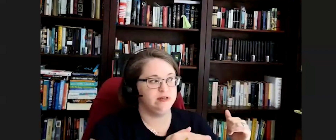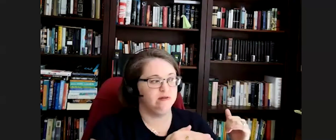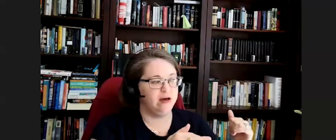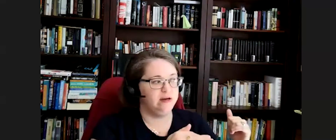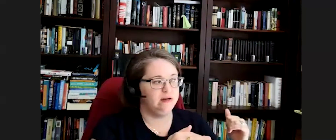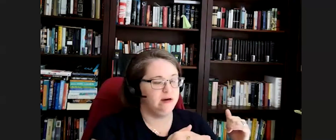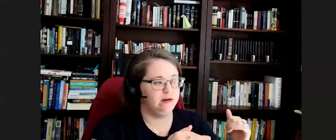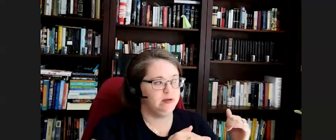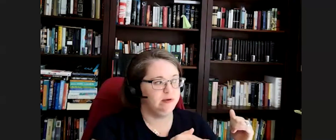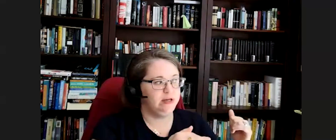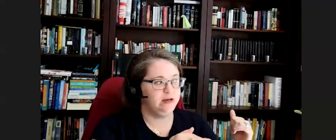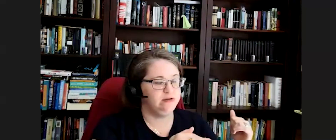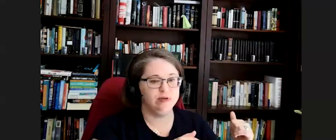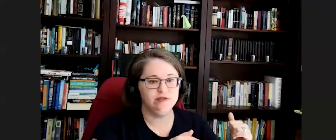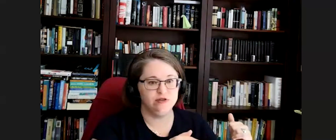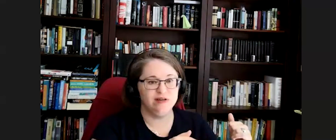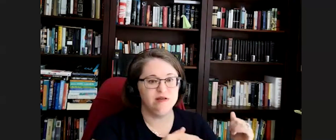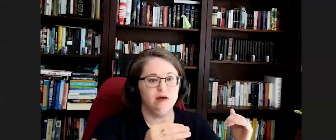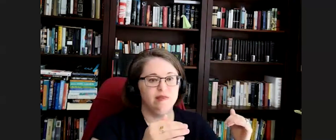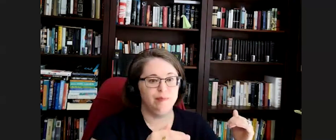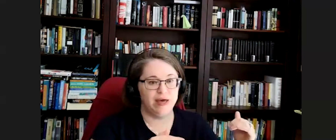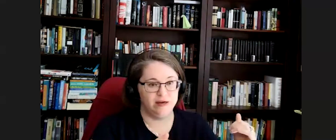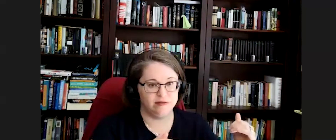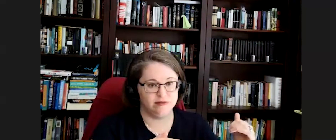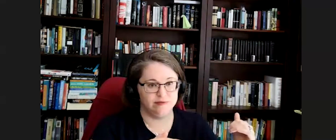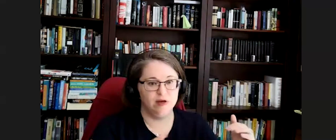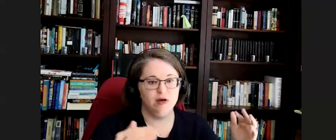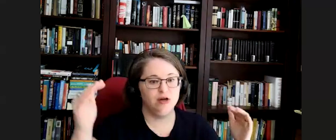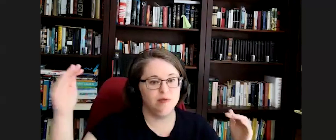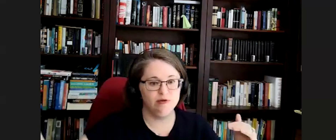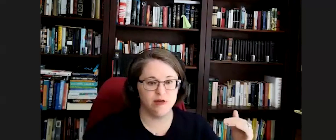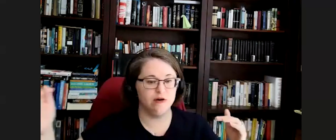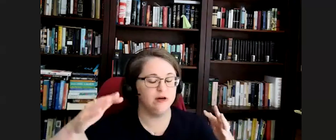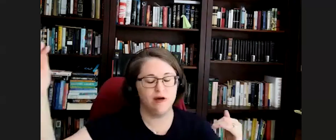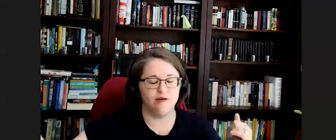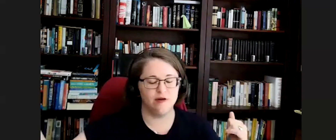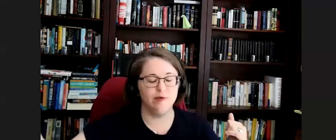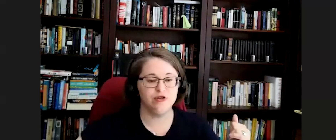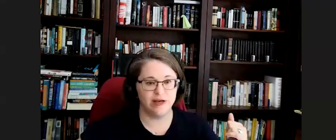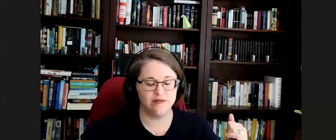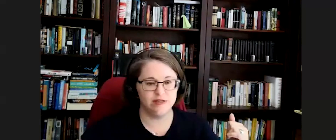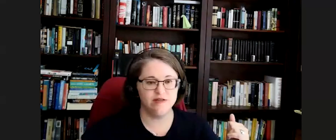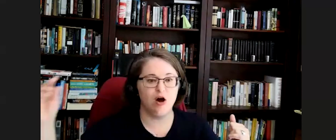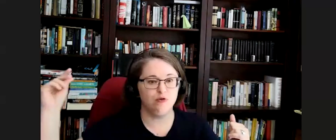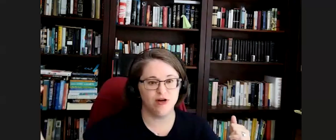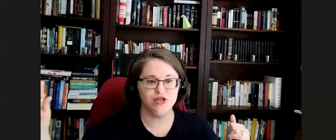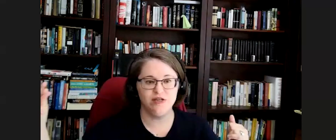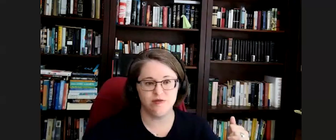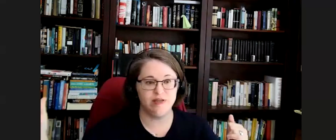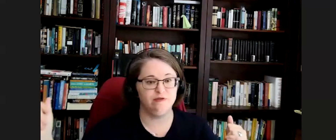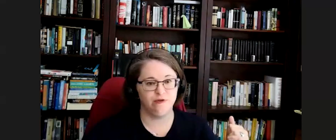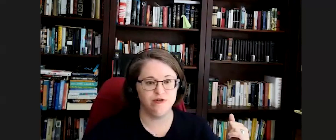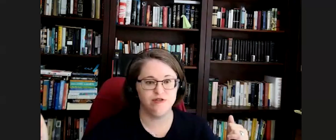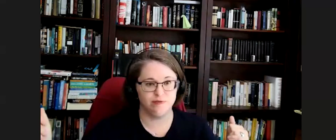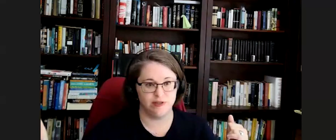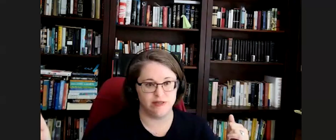friction that we see a lot in community engaged research is the pace. Community or commercial entities are rushing